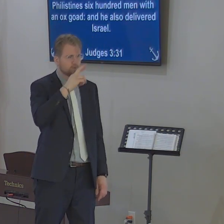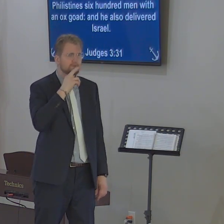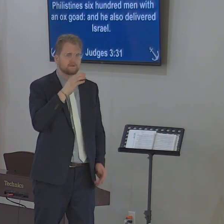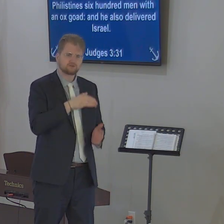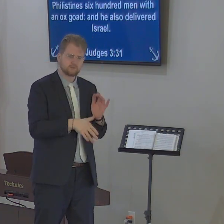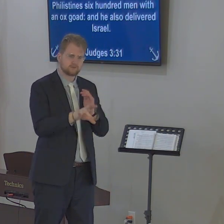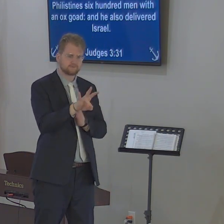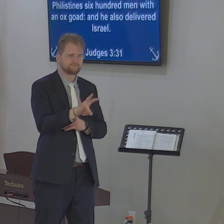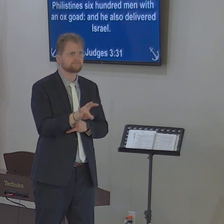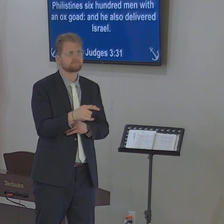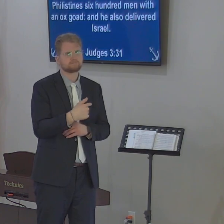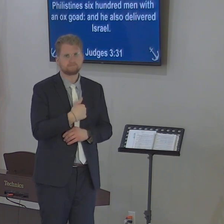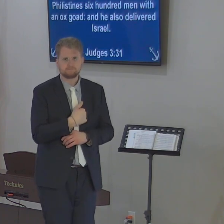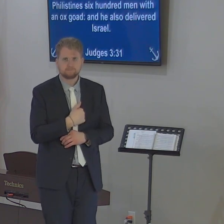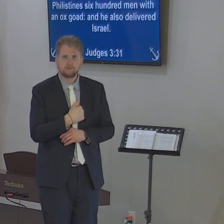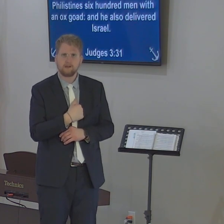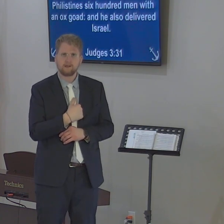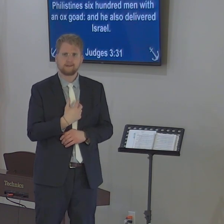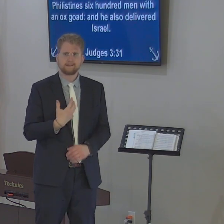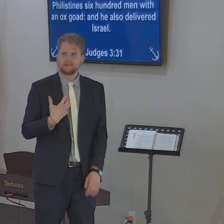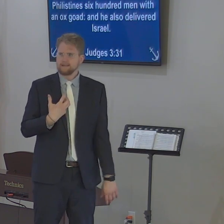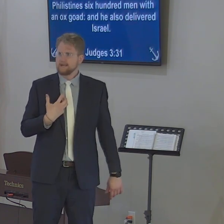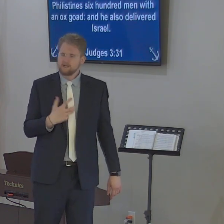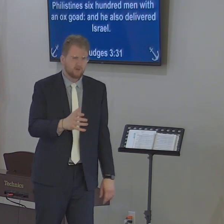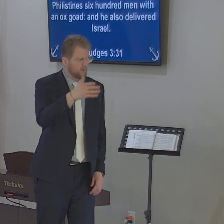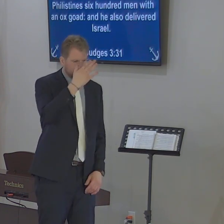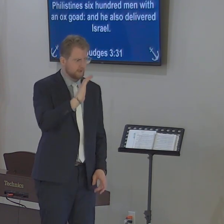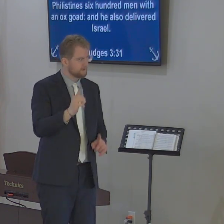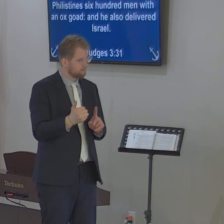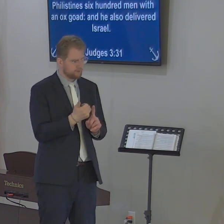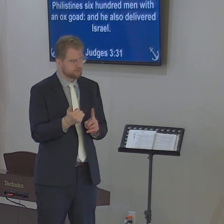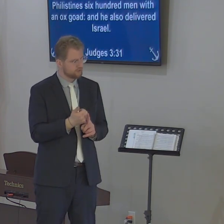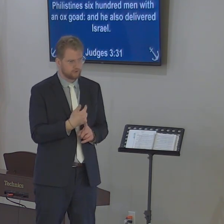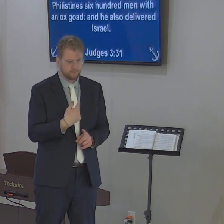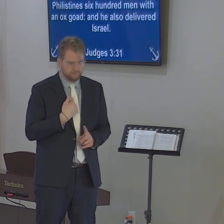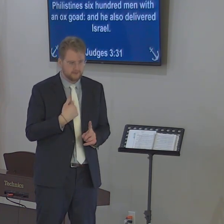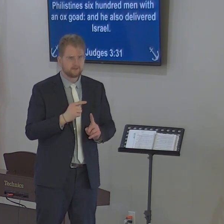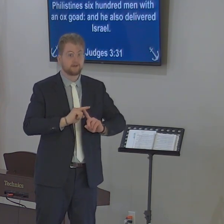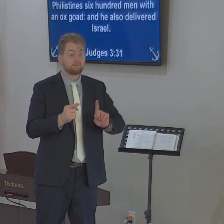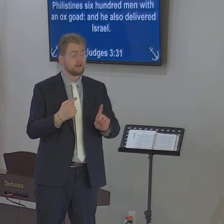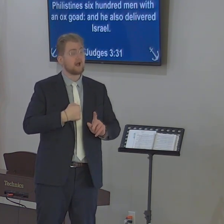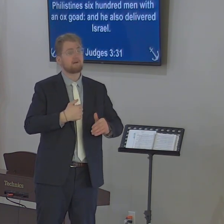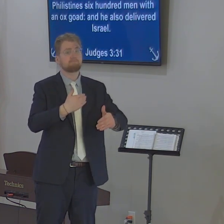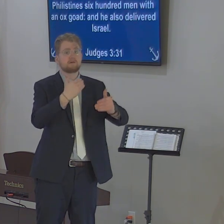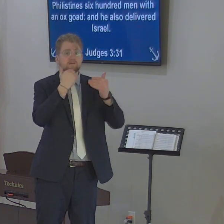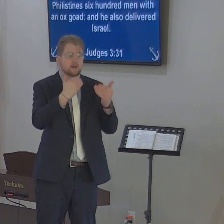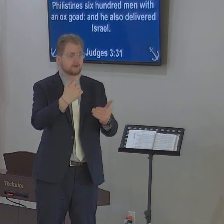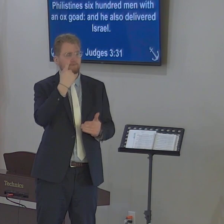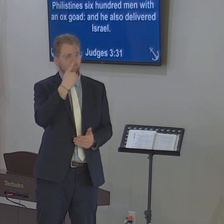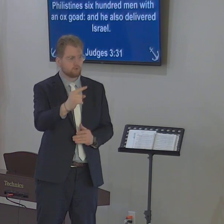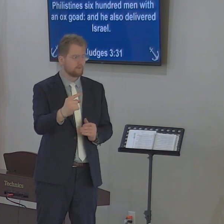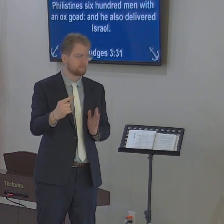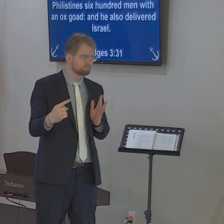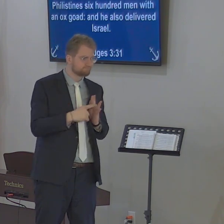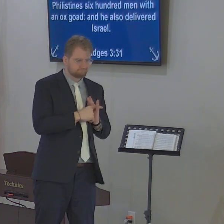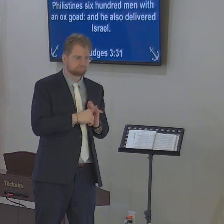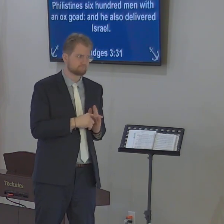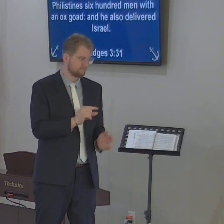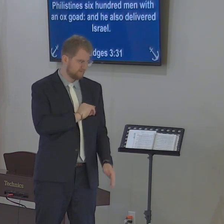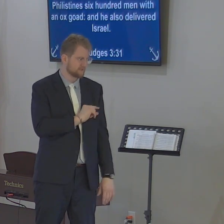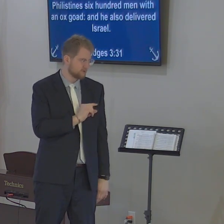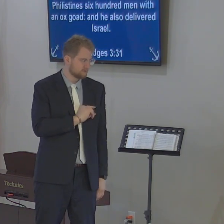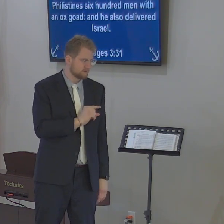I'm not being tongue-in-cheek, although I don't want God to persecute me, but I'm thankful for the pricking.